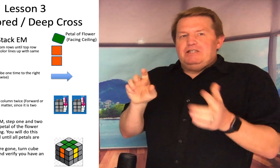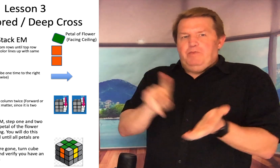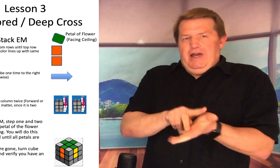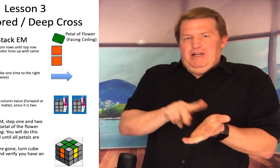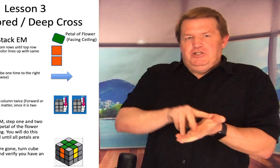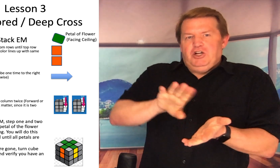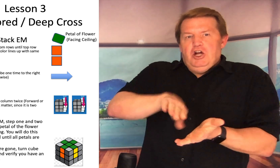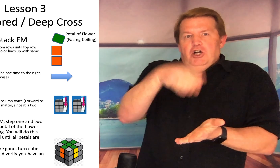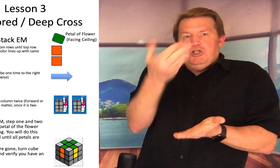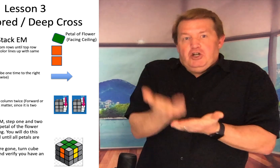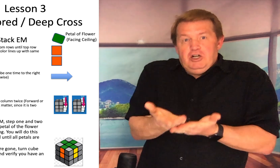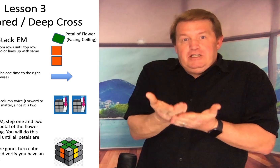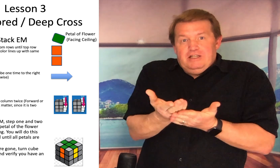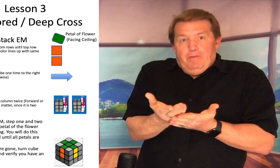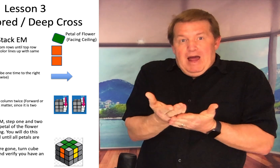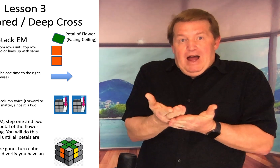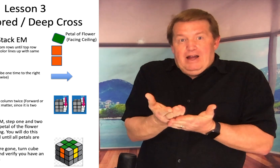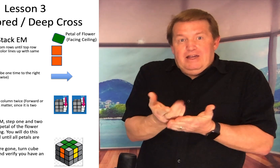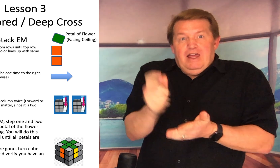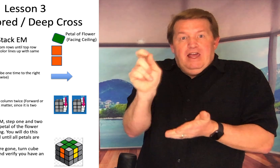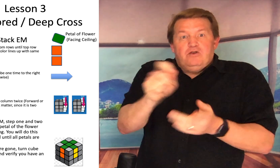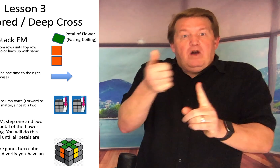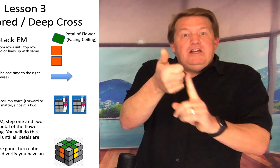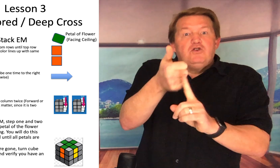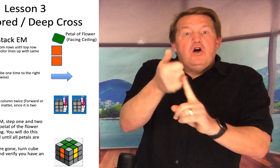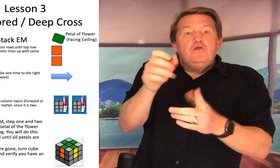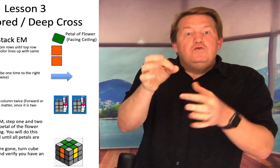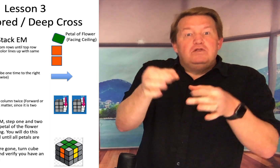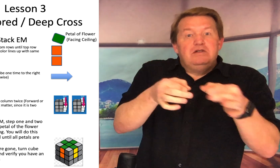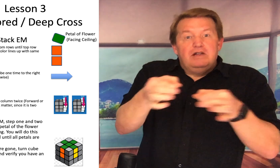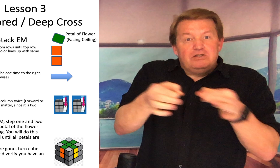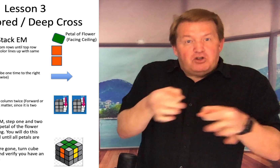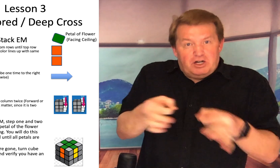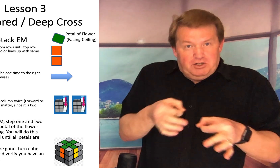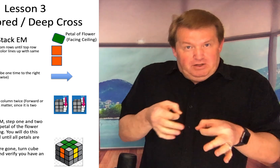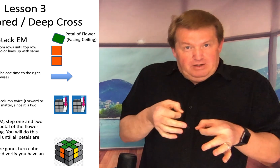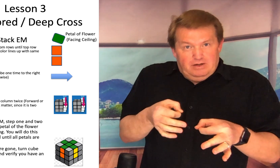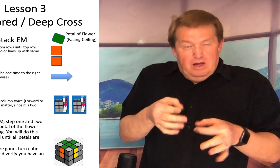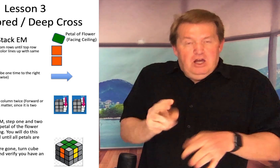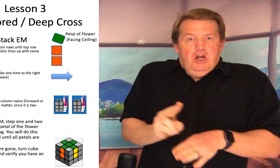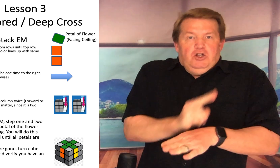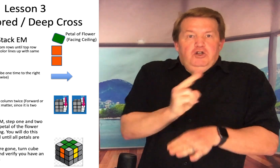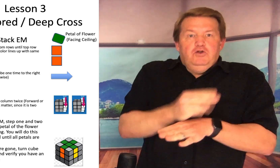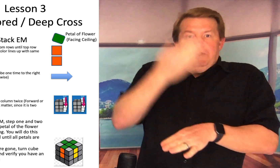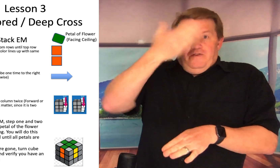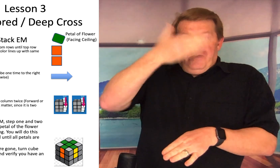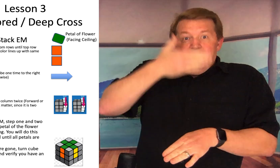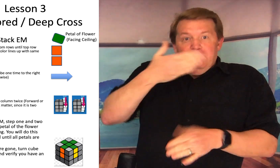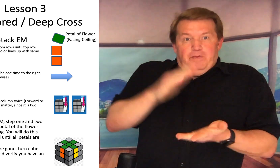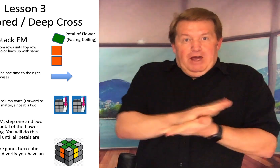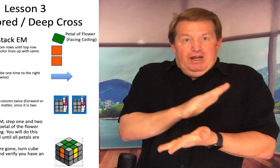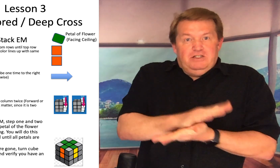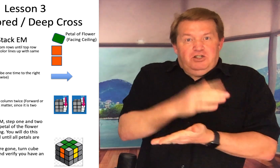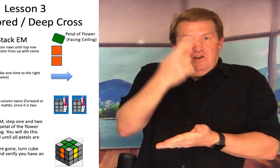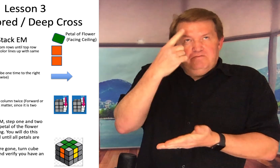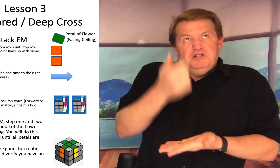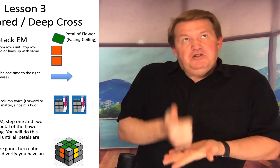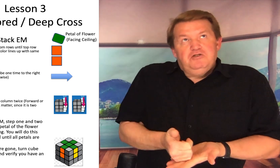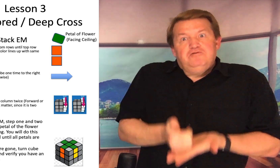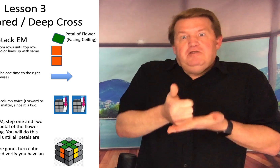page, turn it to the back, and write your own instructions. use the front of the page to help